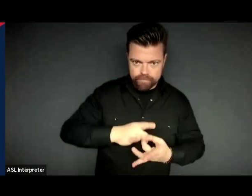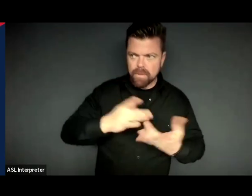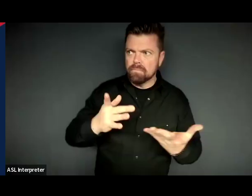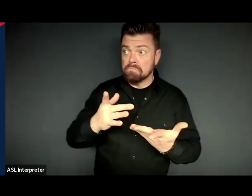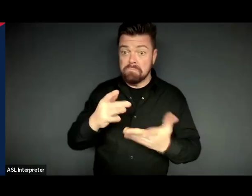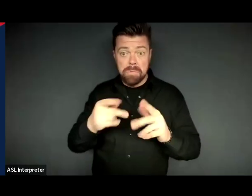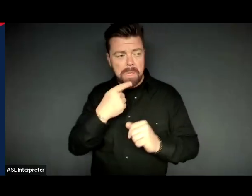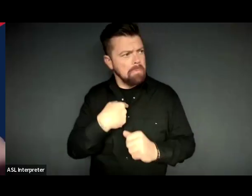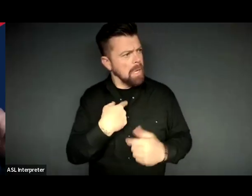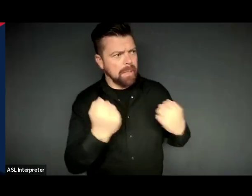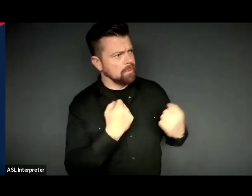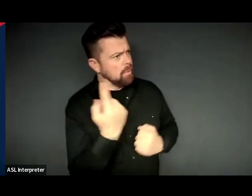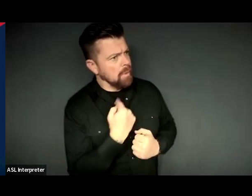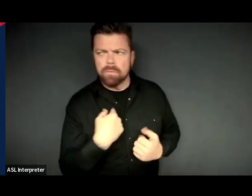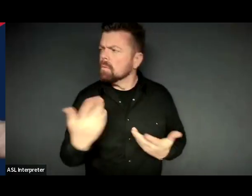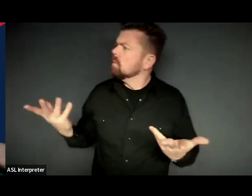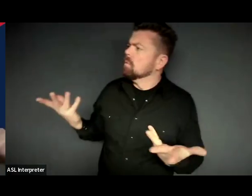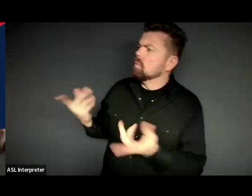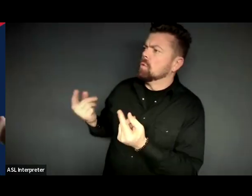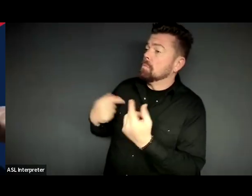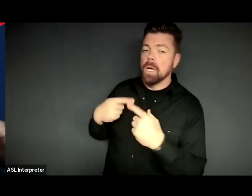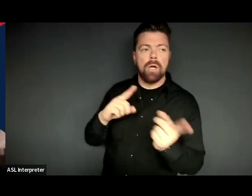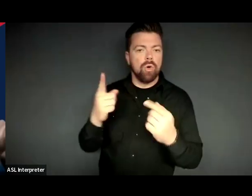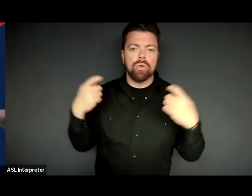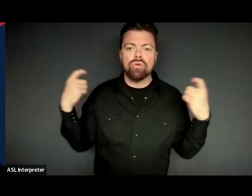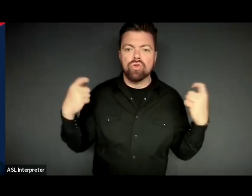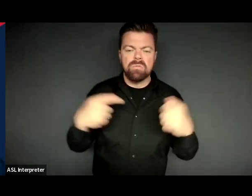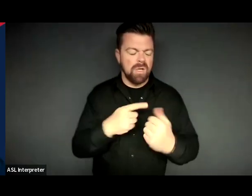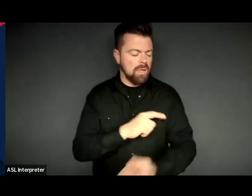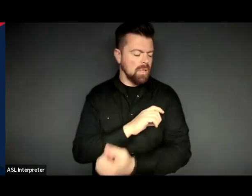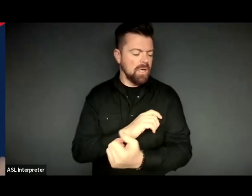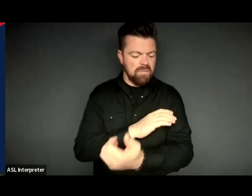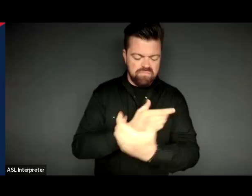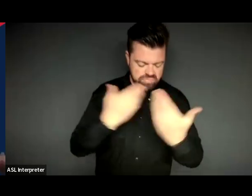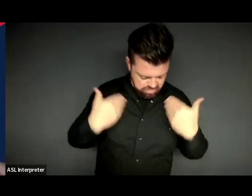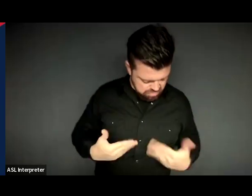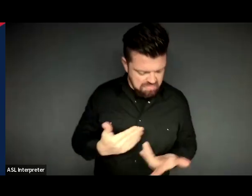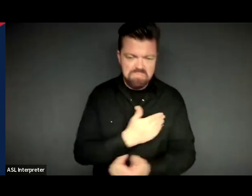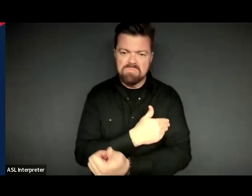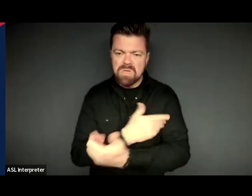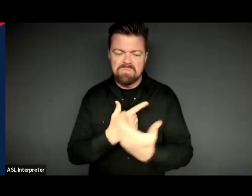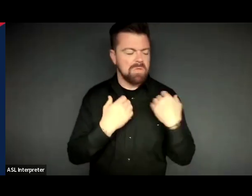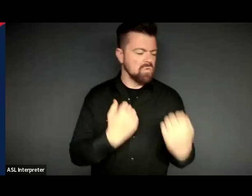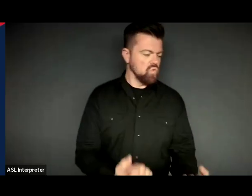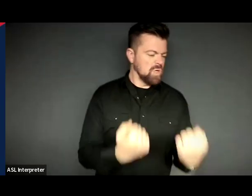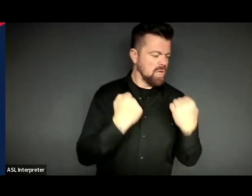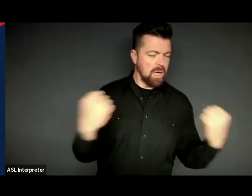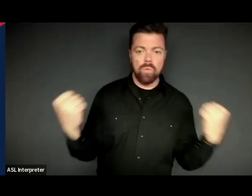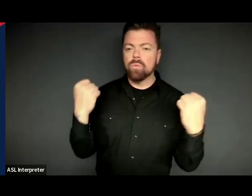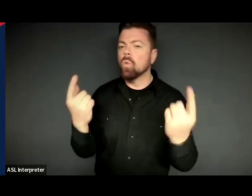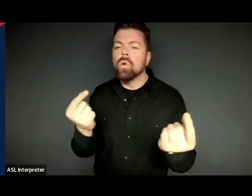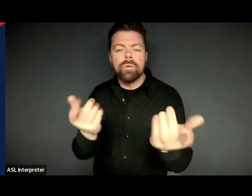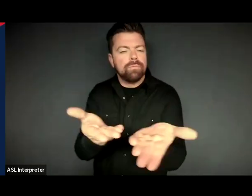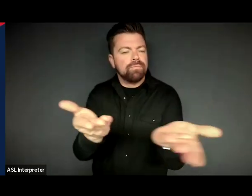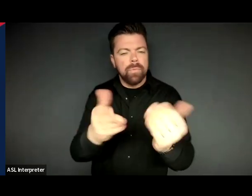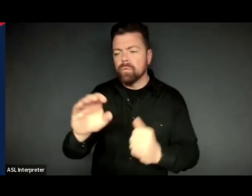do? And they'll say, "Oh, I go to the gym and I work out my triceps and my biceps and I'm doing this and I'm doing that." What do you do for your